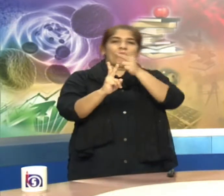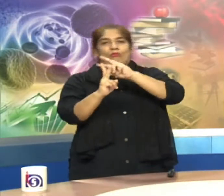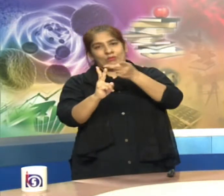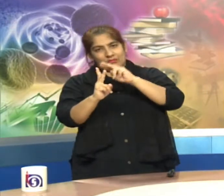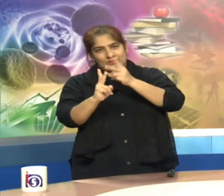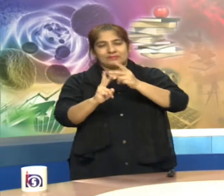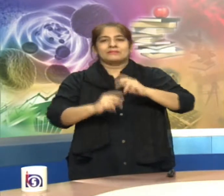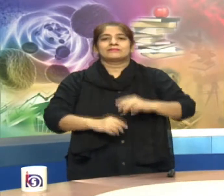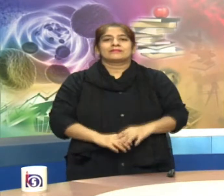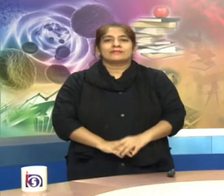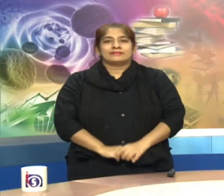negative.